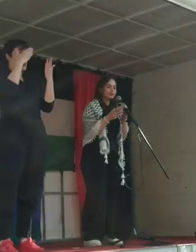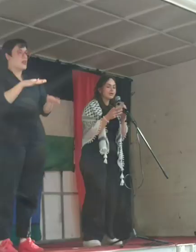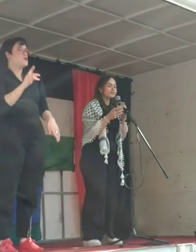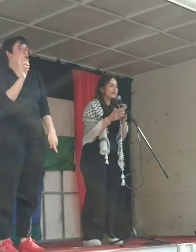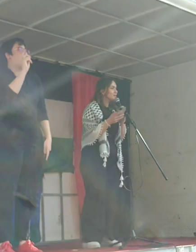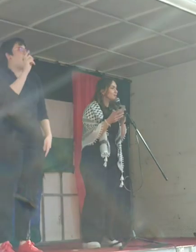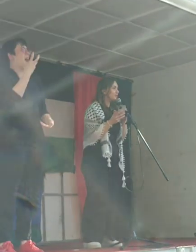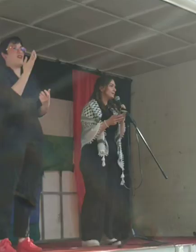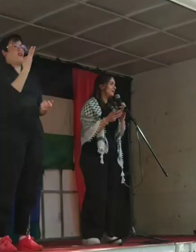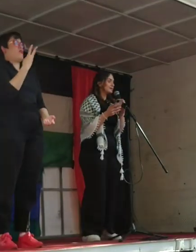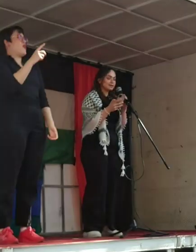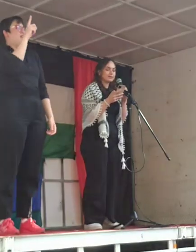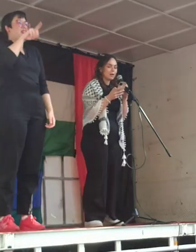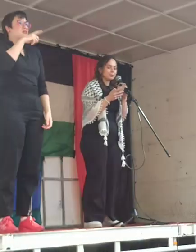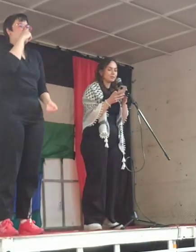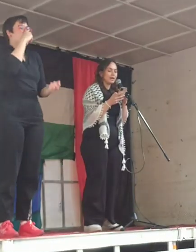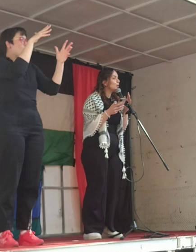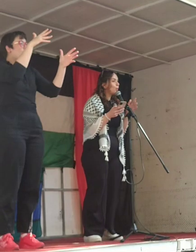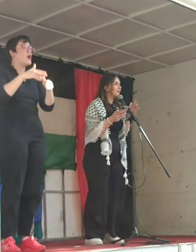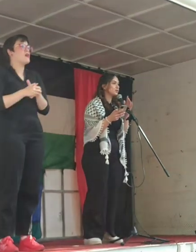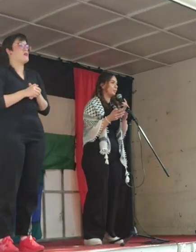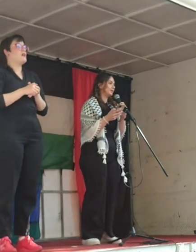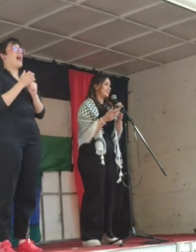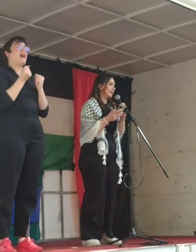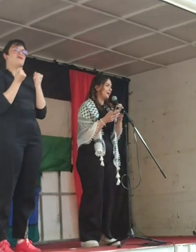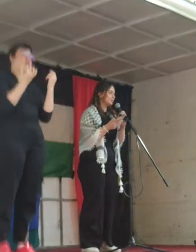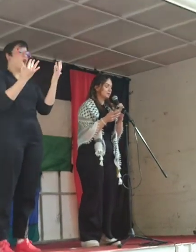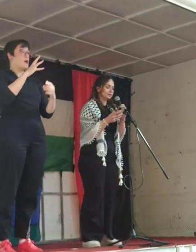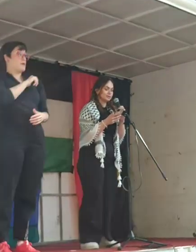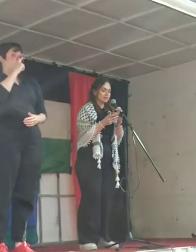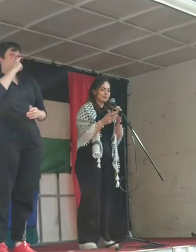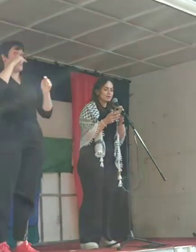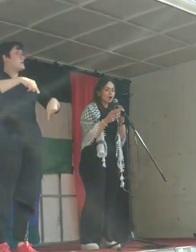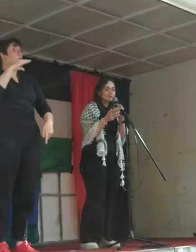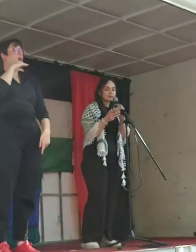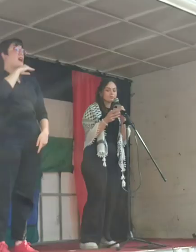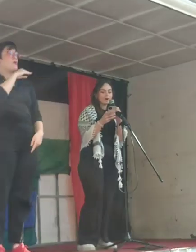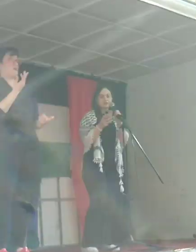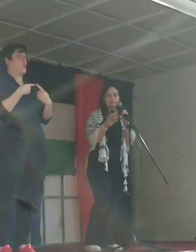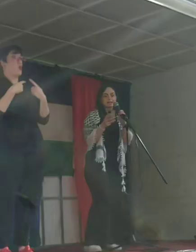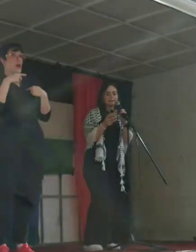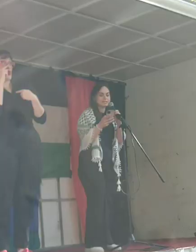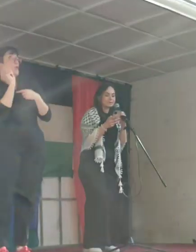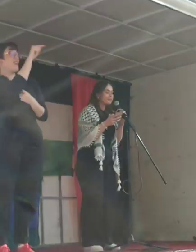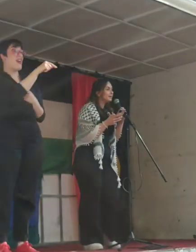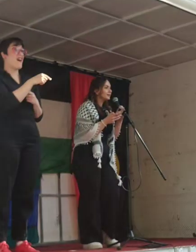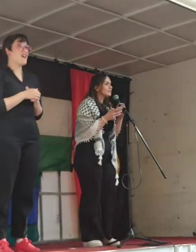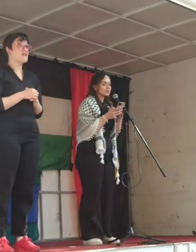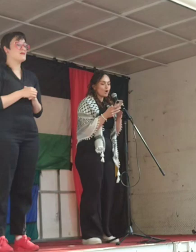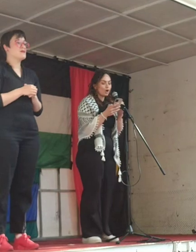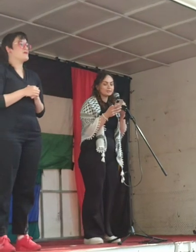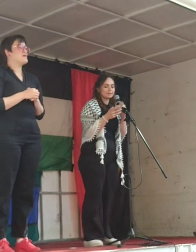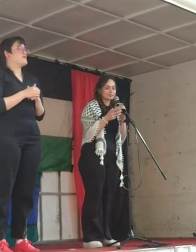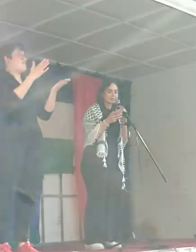today. There are thousands of Palestinians living in Melbourne. Any one of us could be there today. The constant rise of genocide that has been